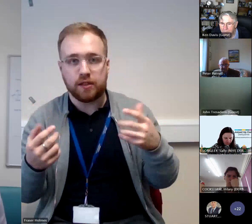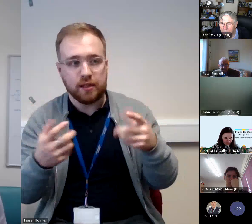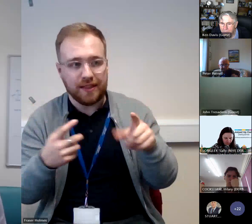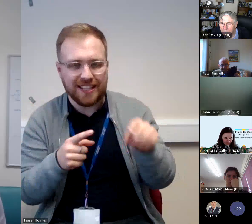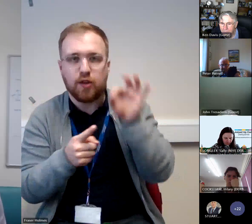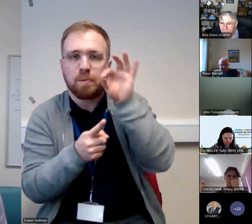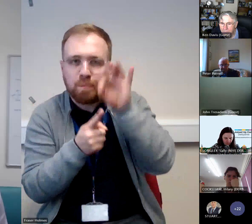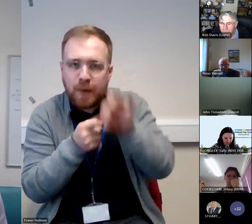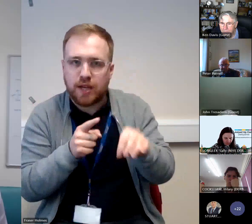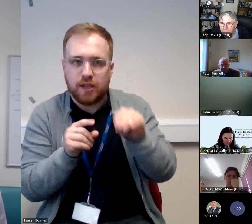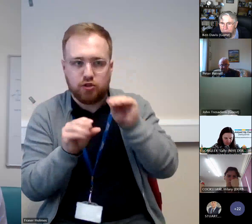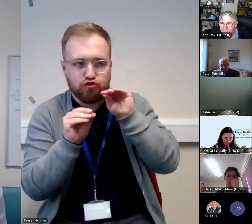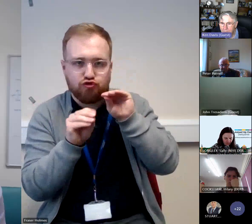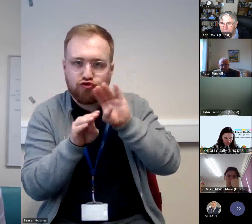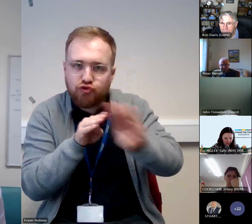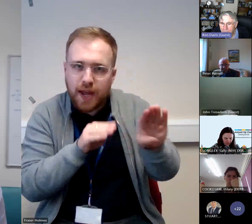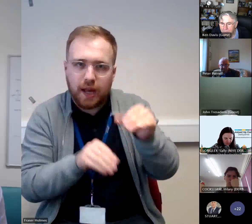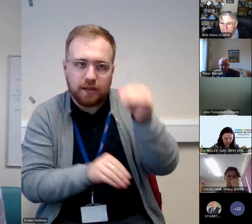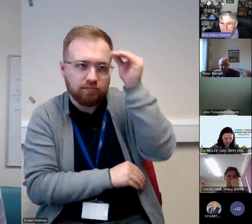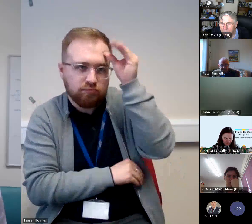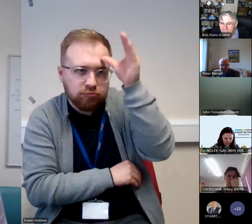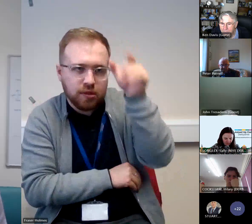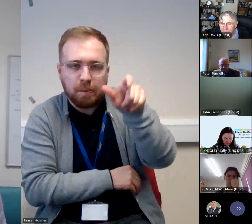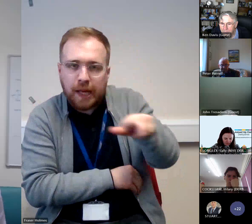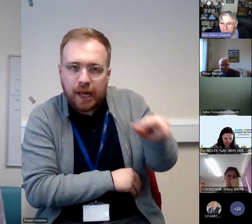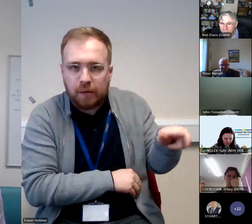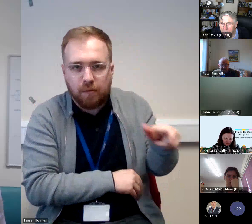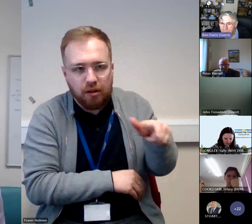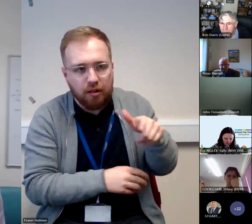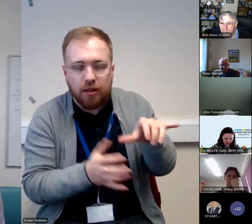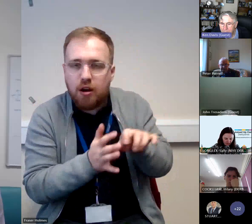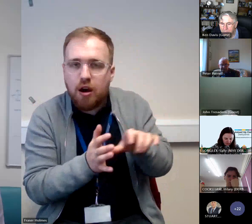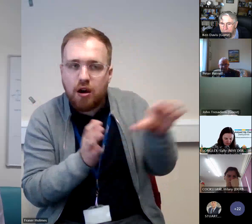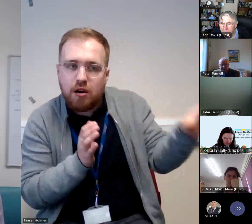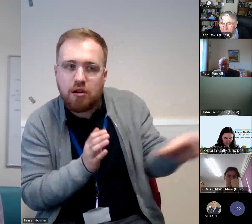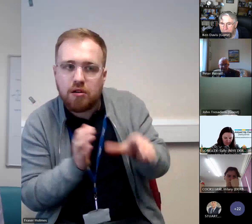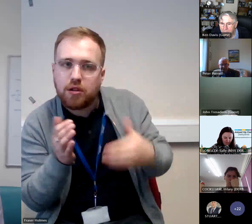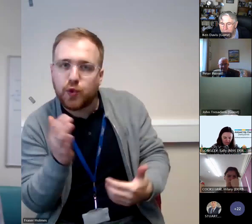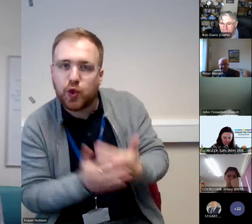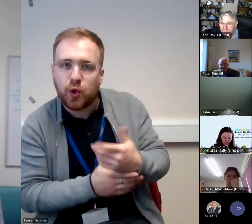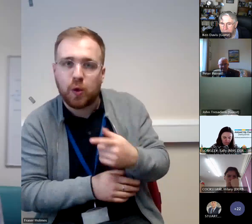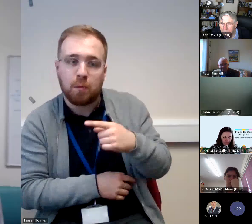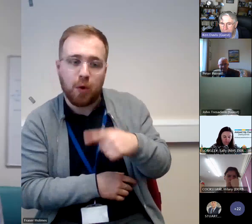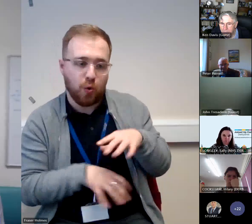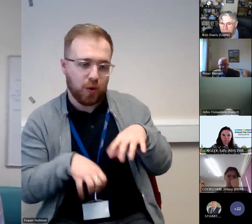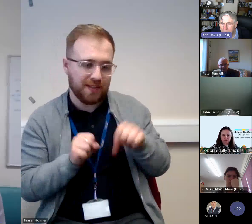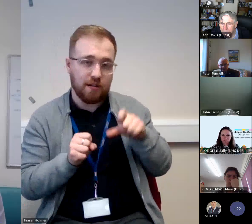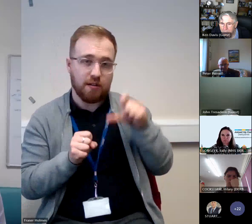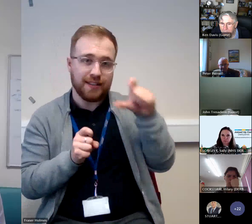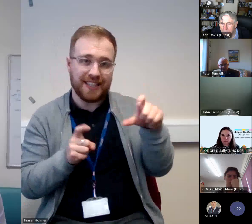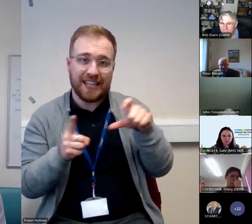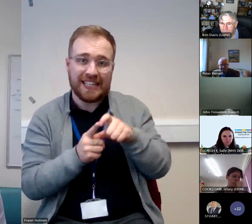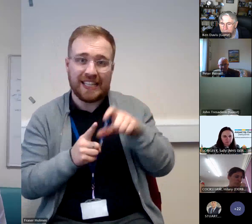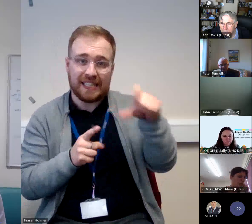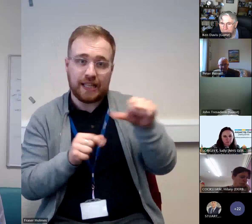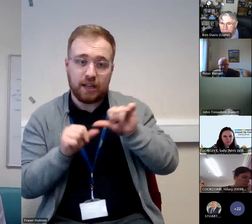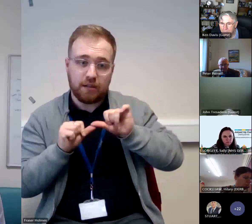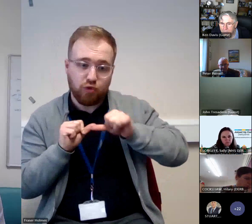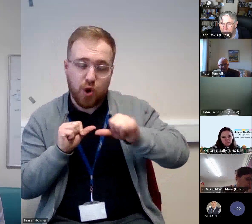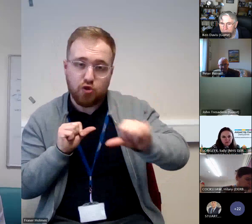specialties, but professions. But because we started the CDC program with a